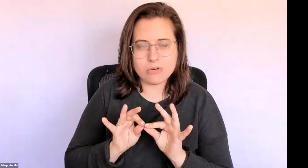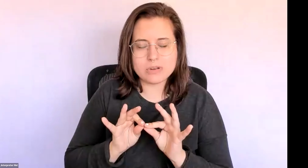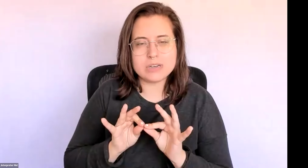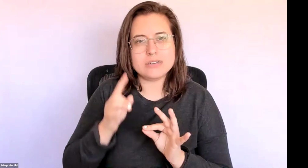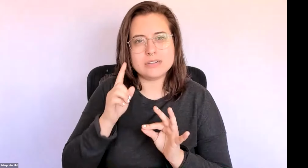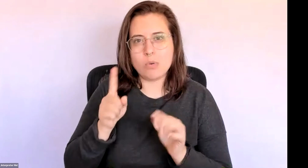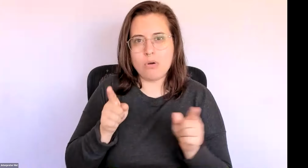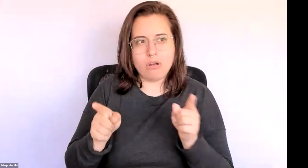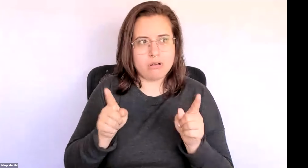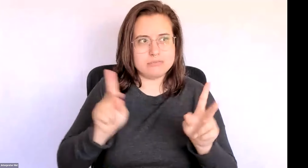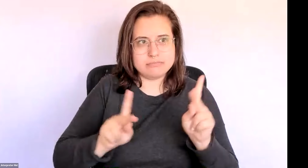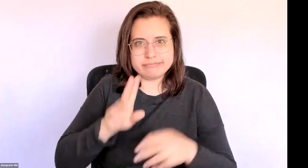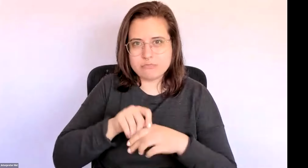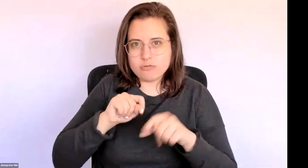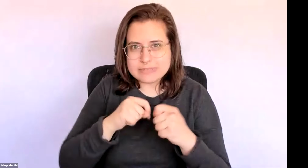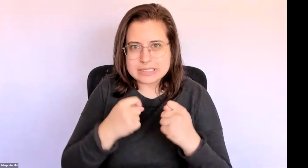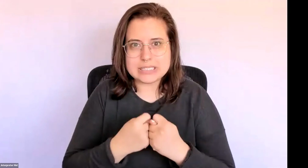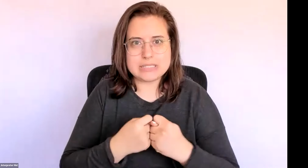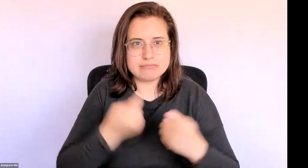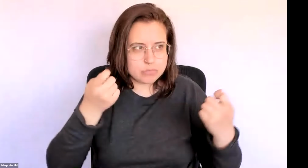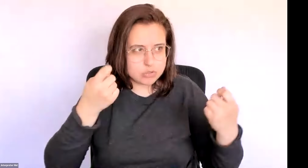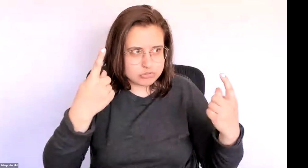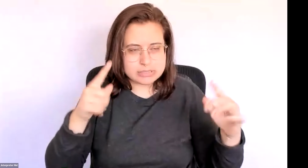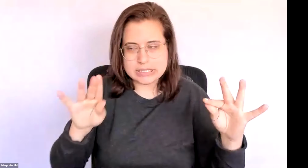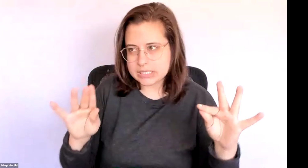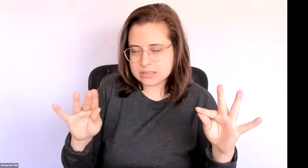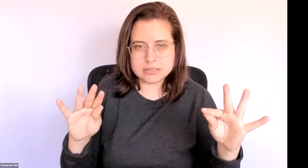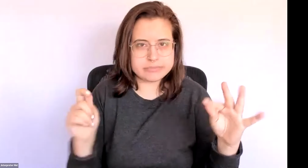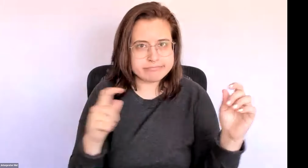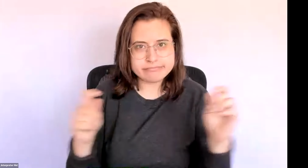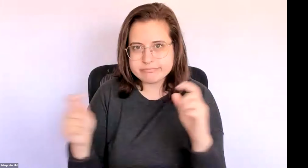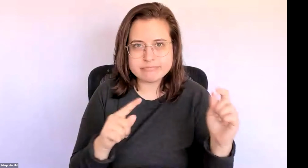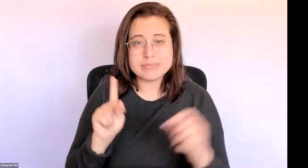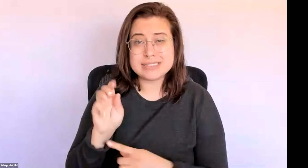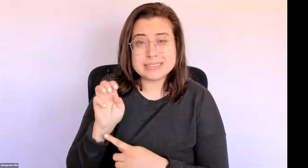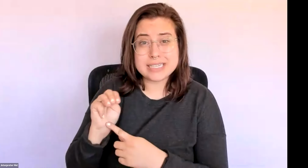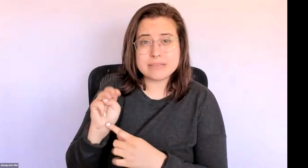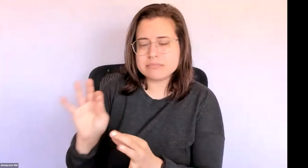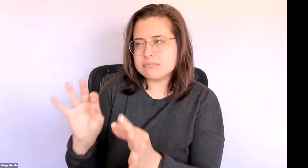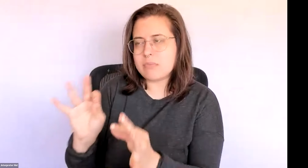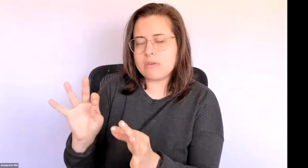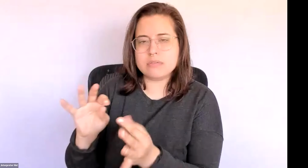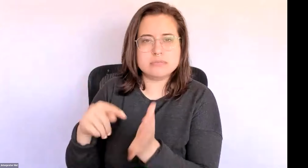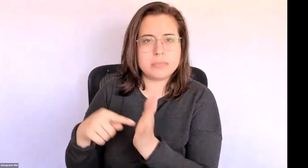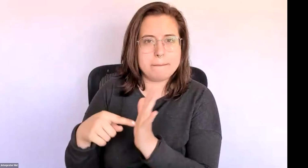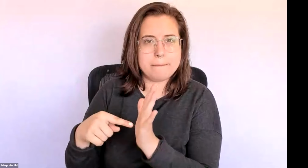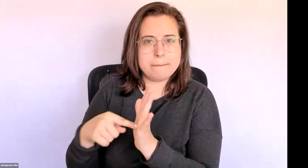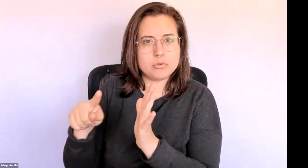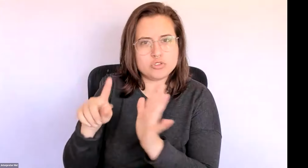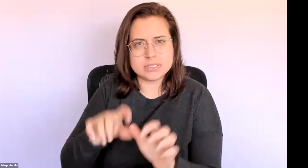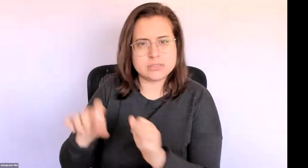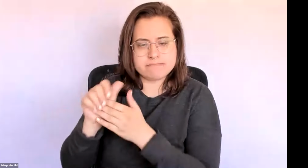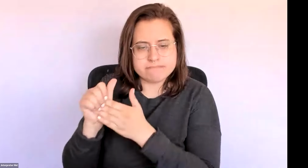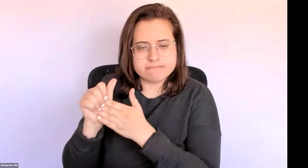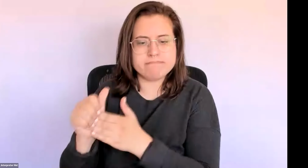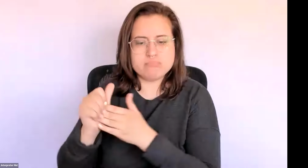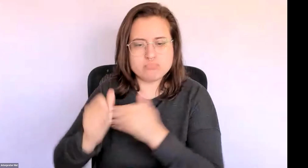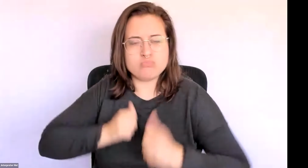understanding communication with one another. And Kim is a perfect example of a physician who is leading the charge in that